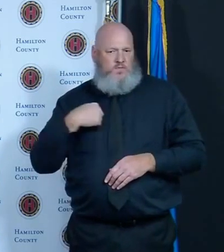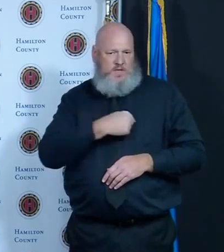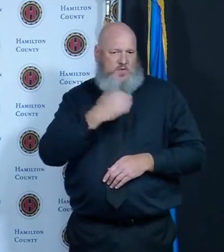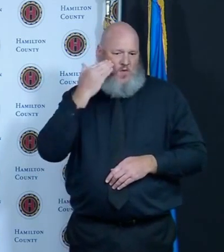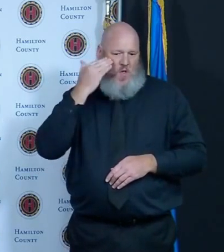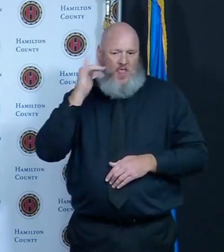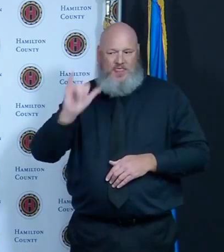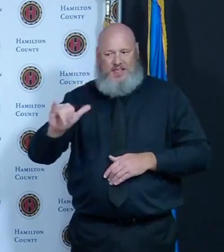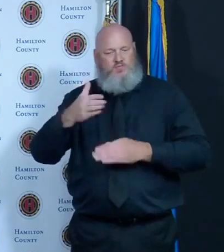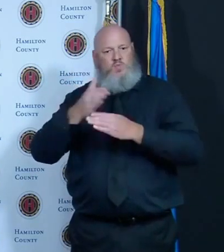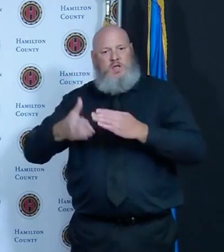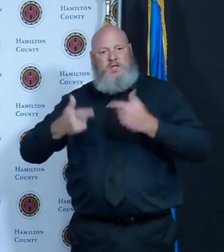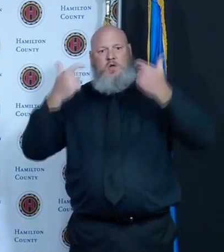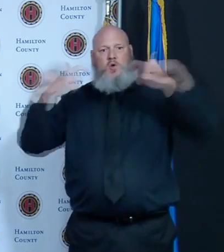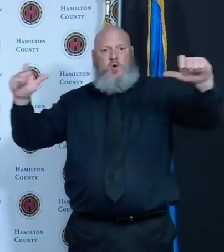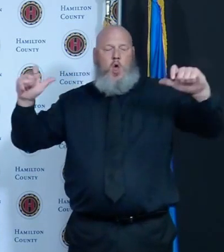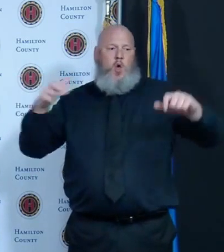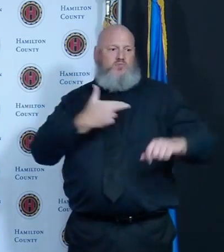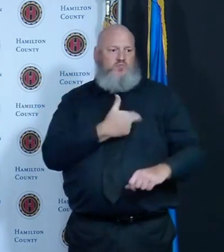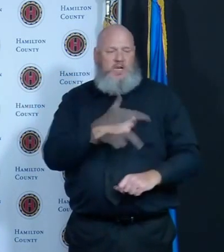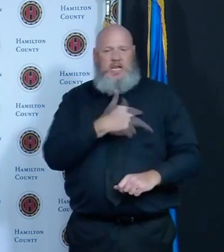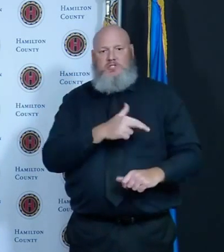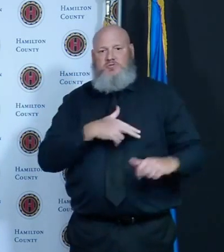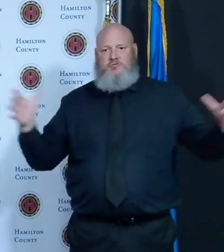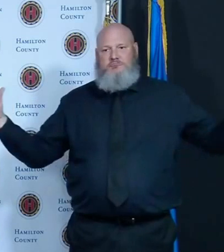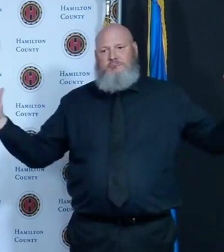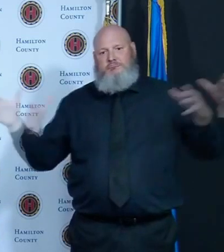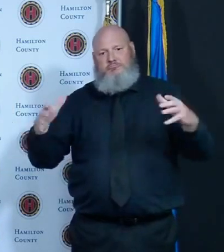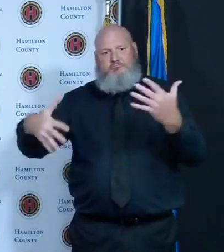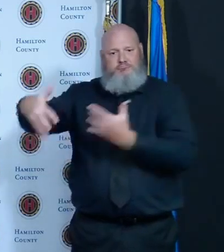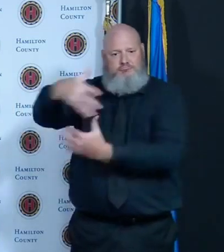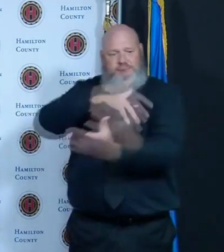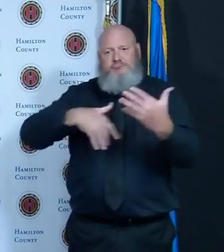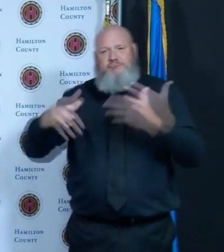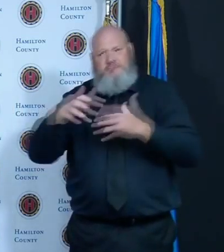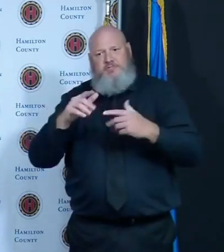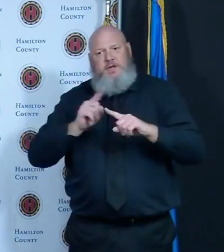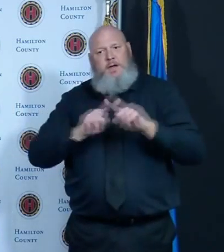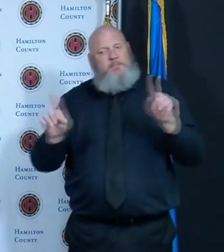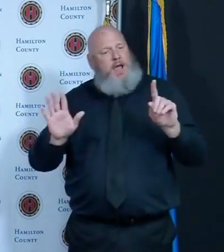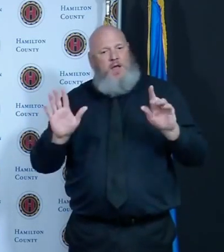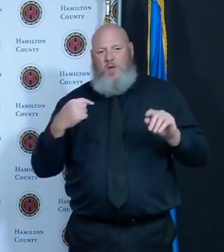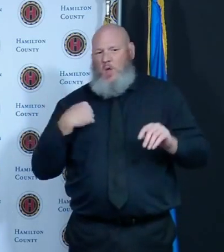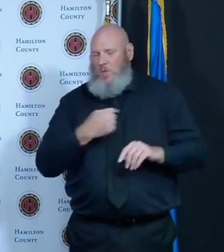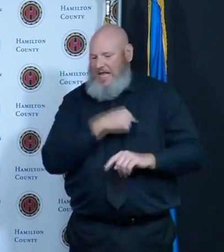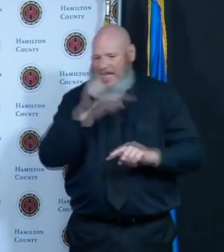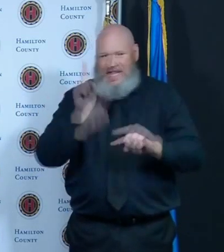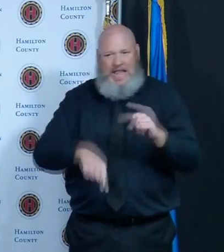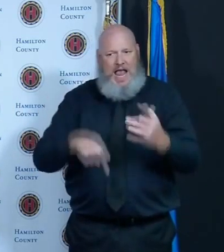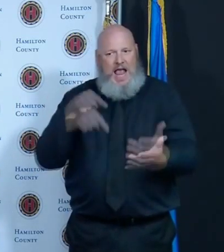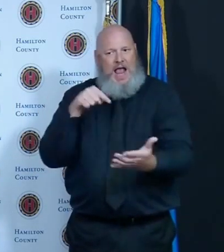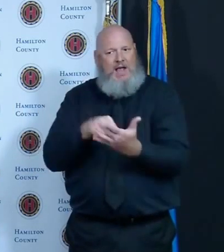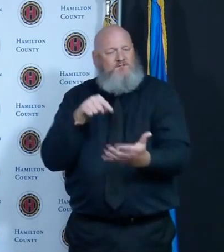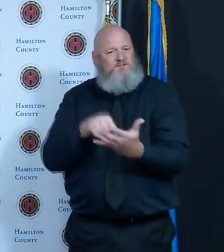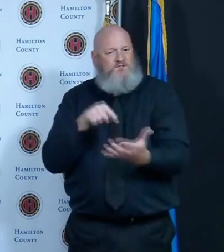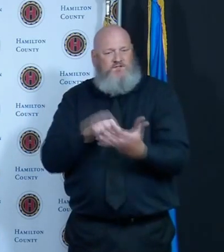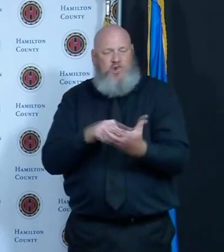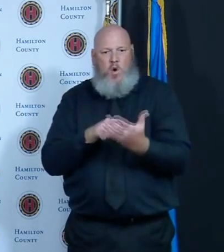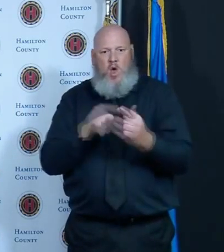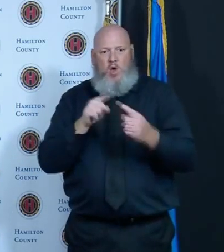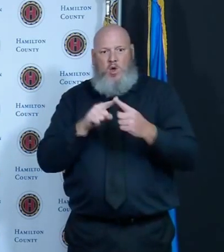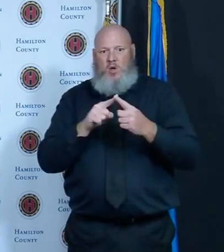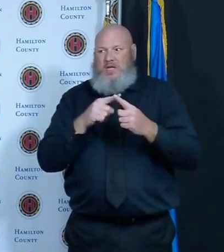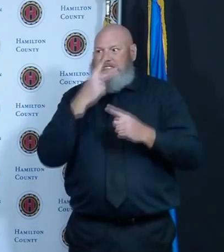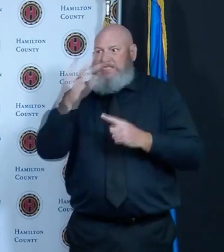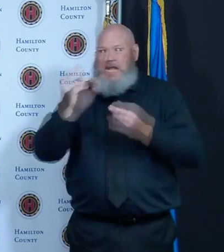that. We cannot afford to backslide right now. We are making progress. The numbers are going up, but not at